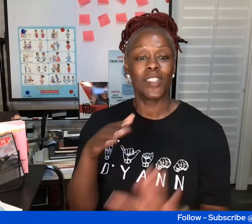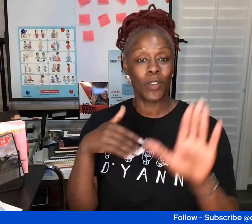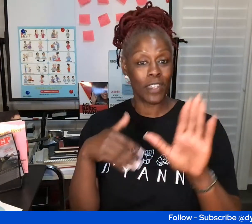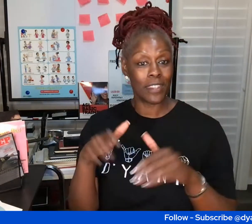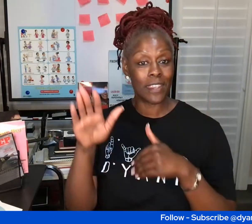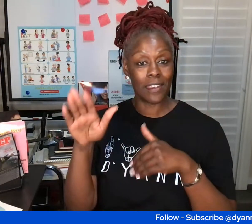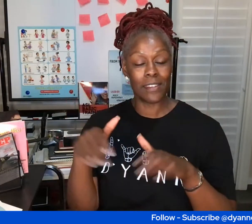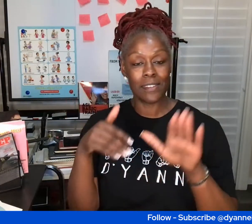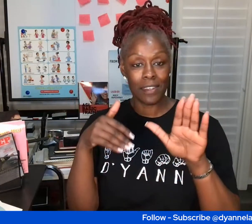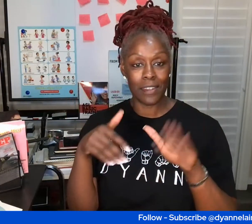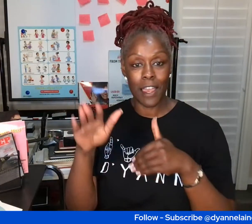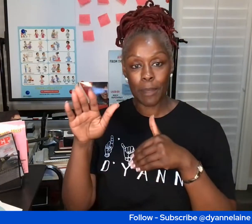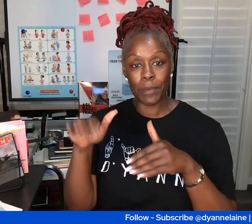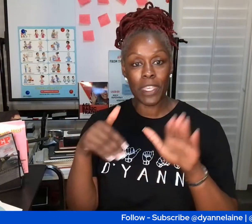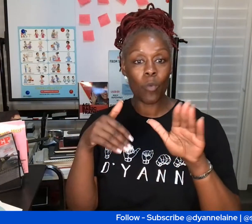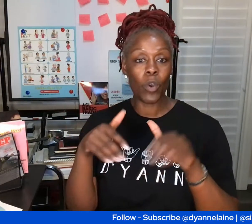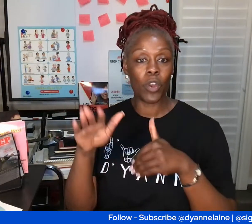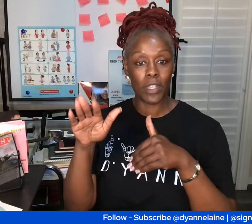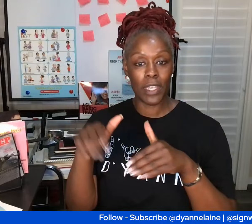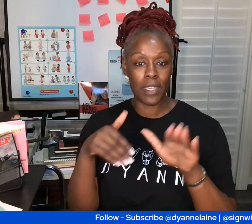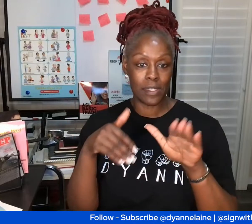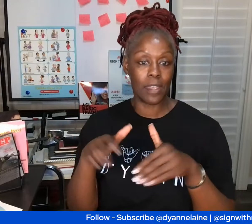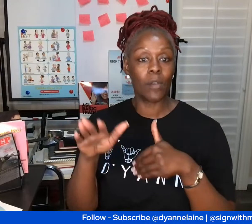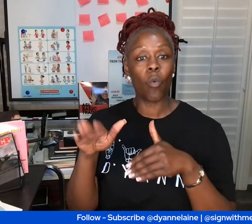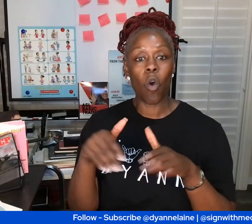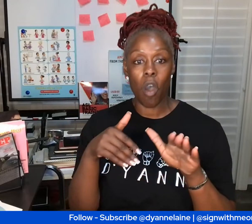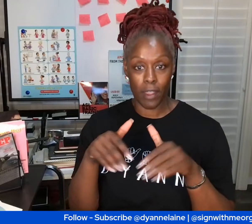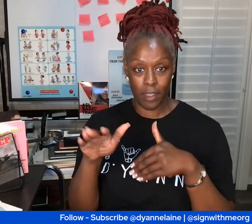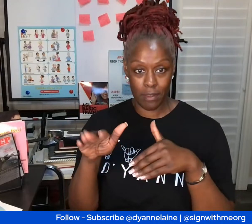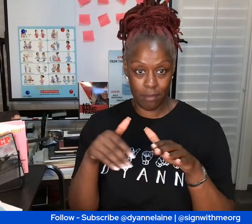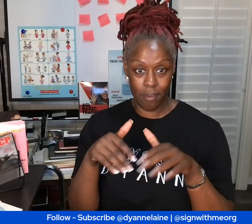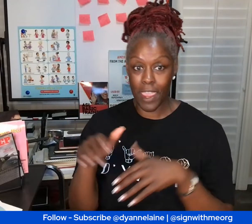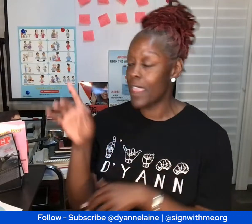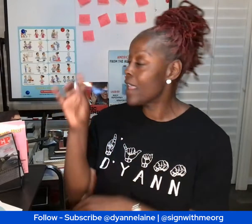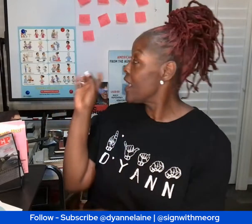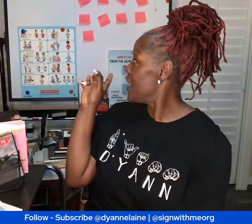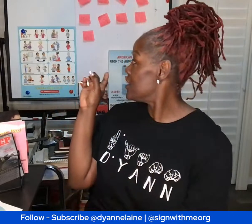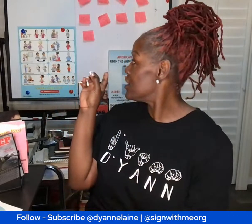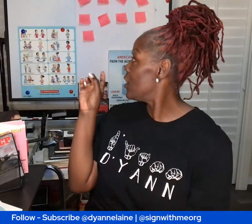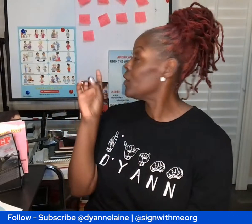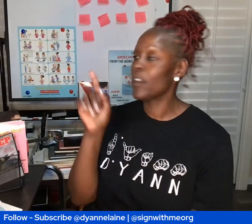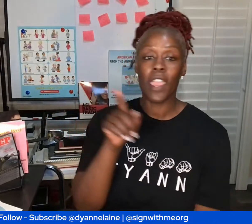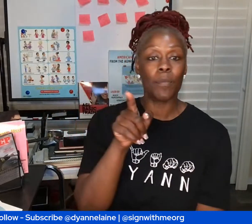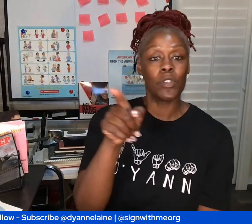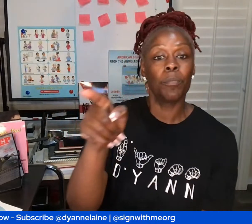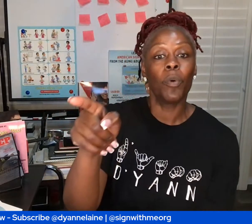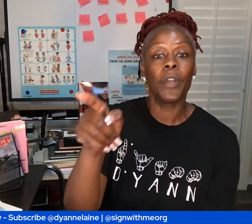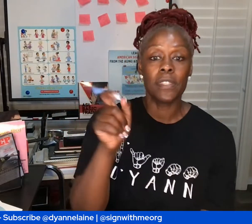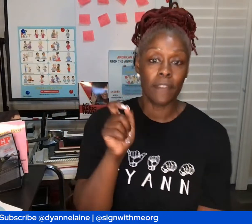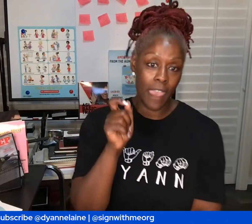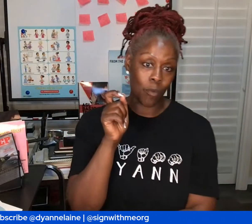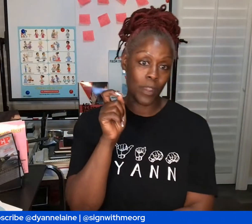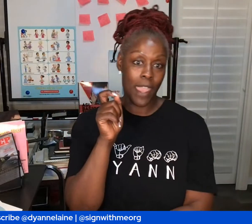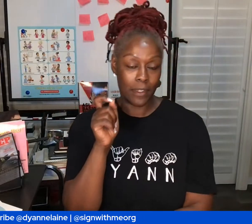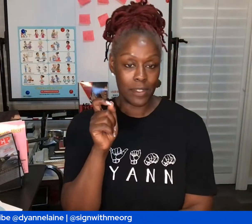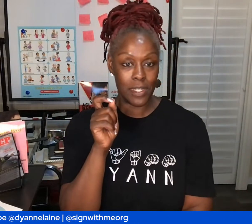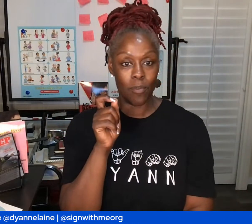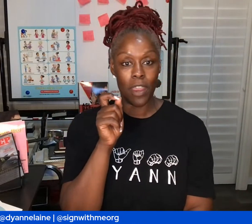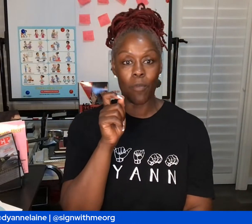so the key word is walk, right? And so they're able to point to that reality rather